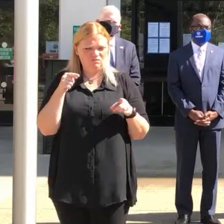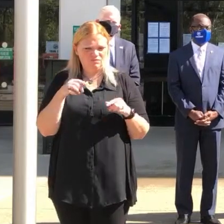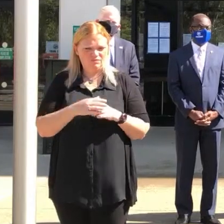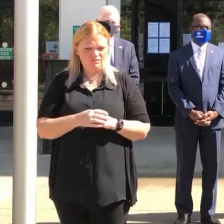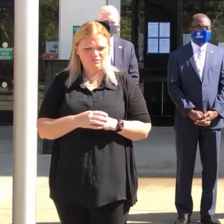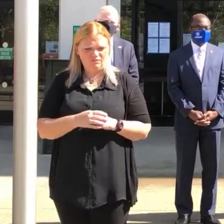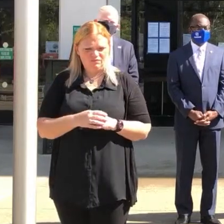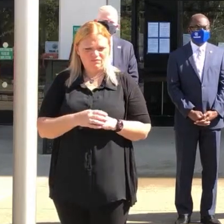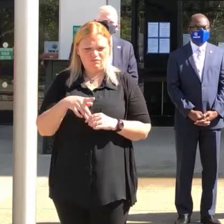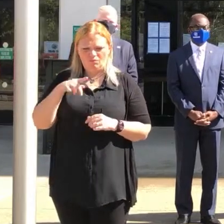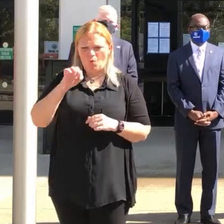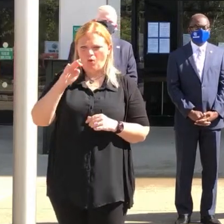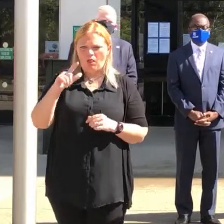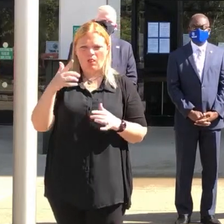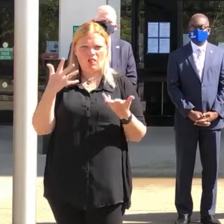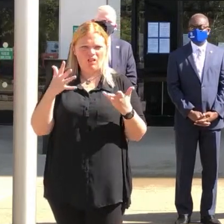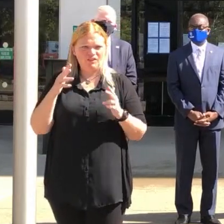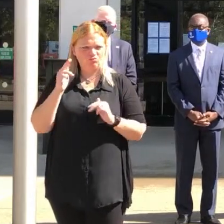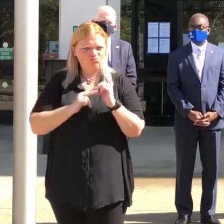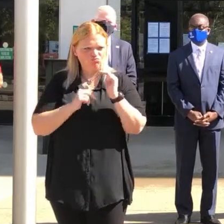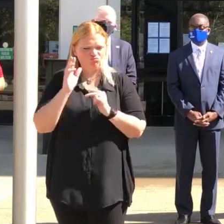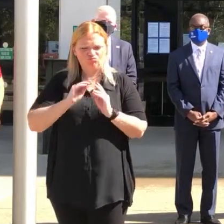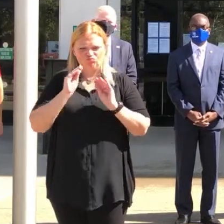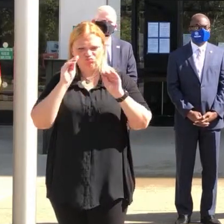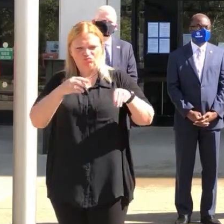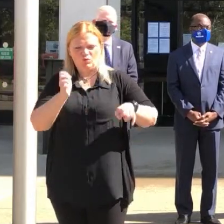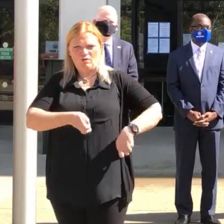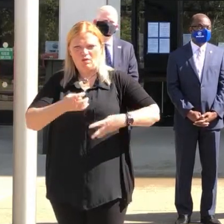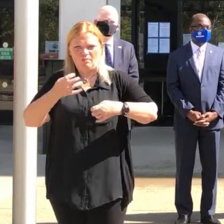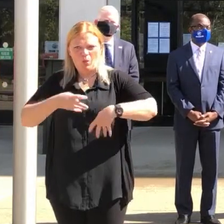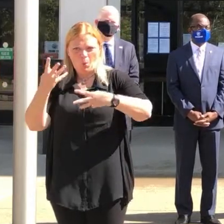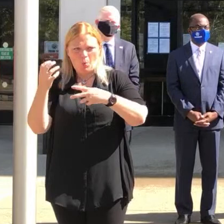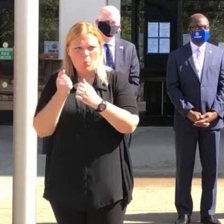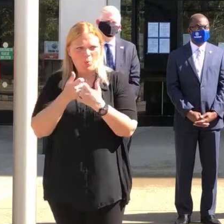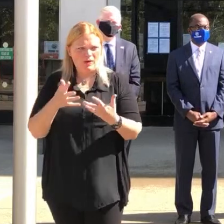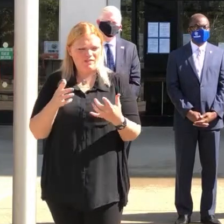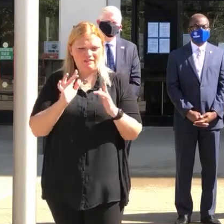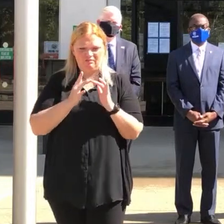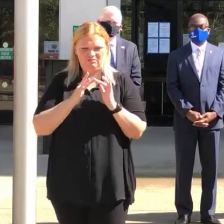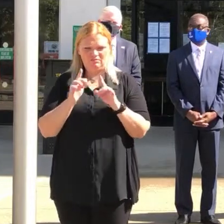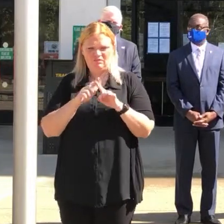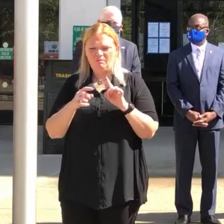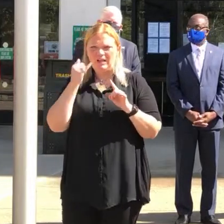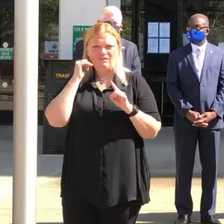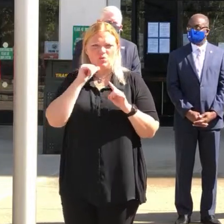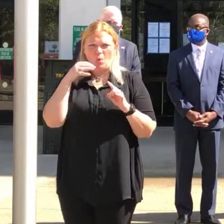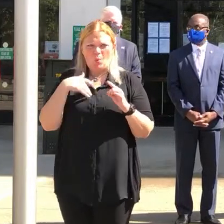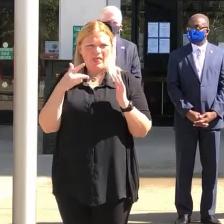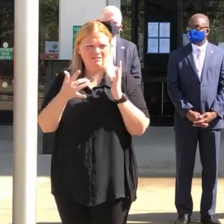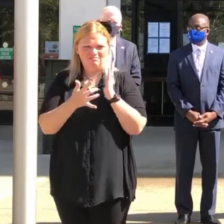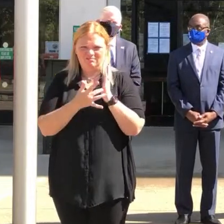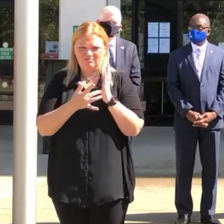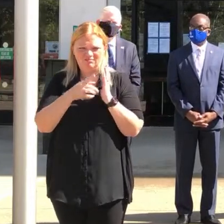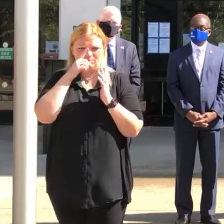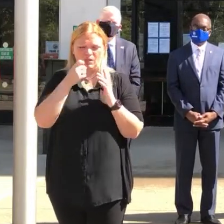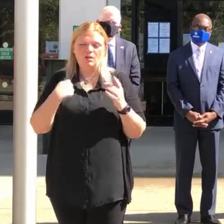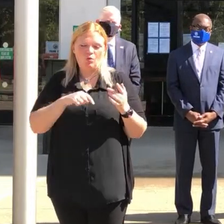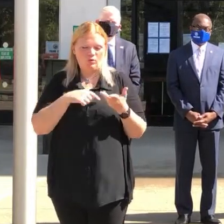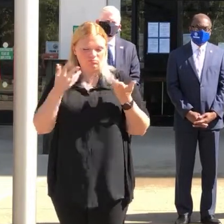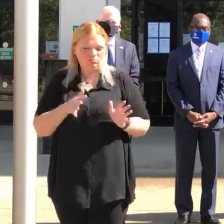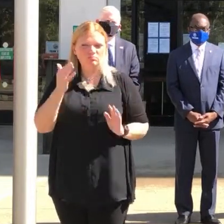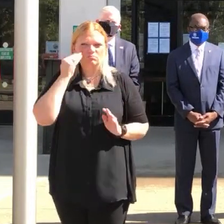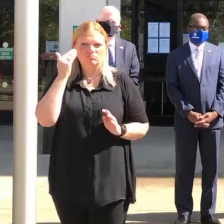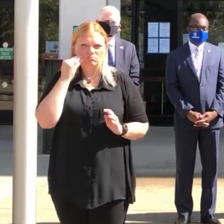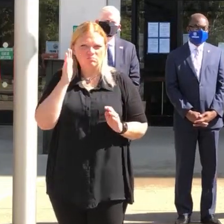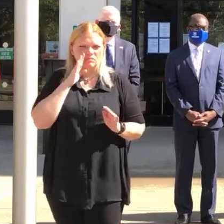the portal has been built where you can upload the documentation, but if people don't have technology, because we're very aware of that, they